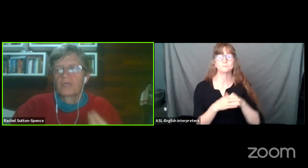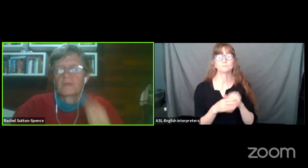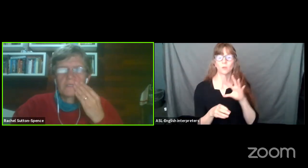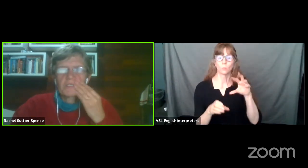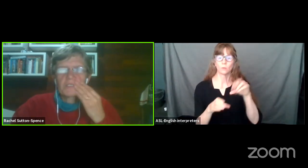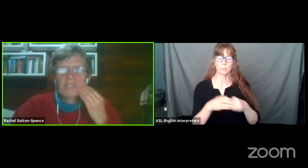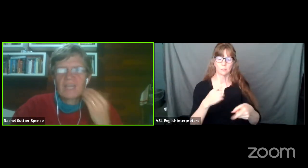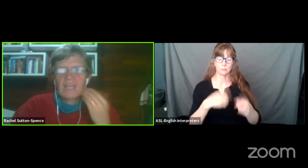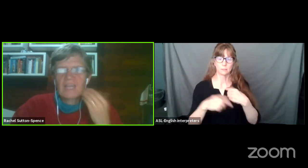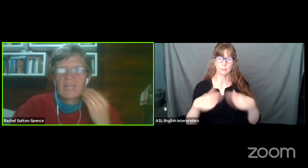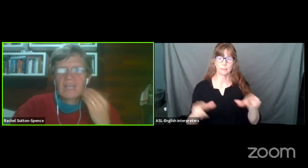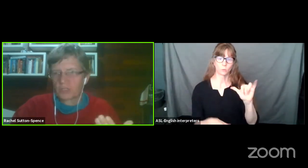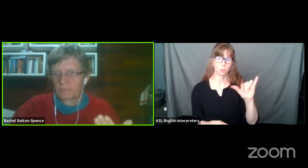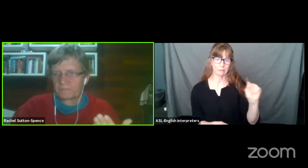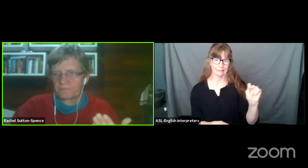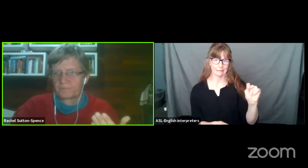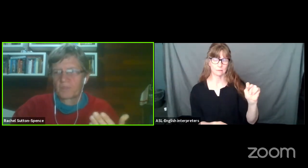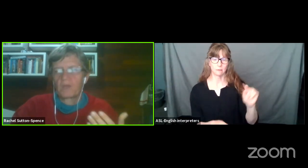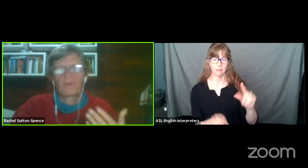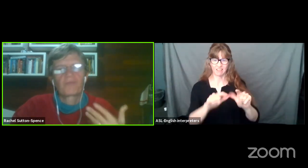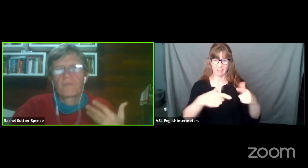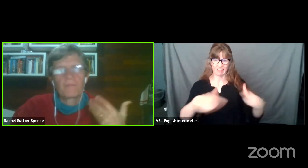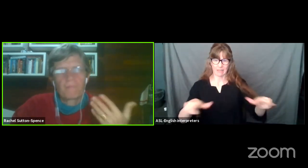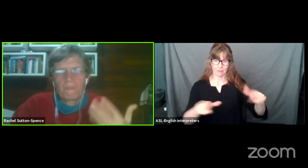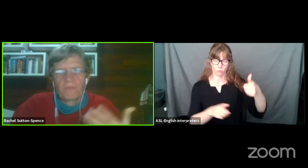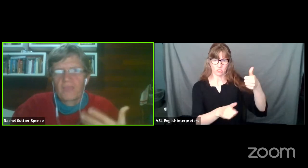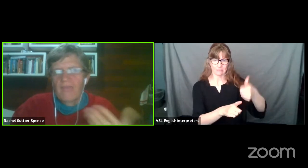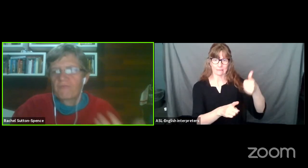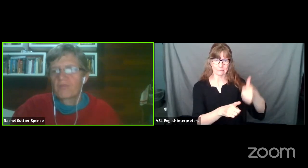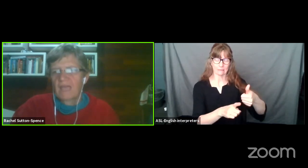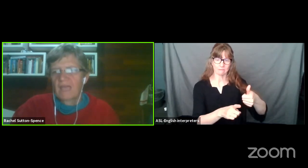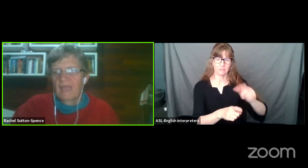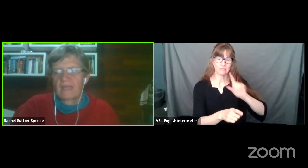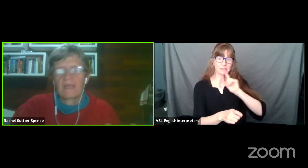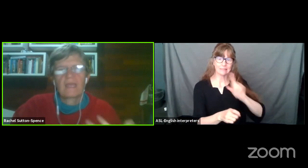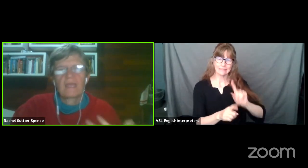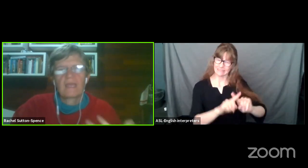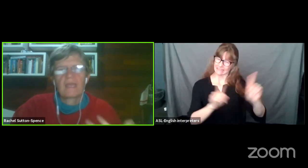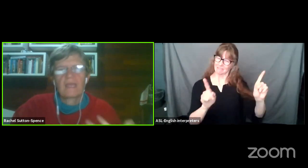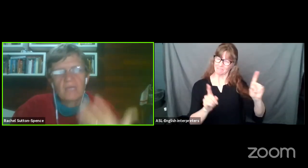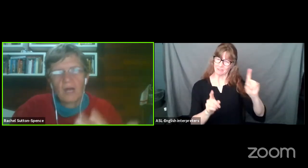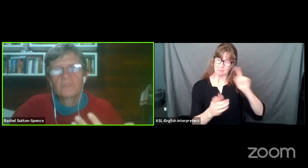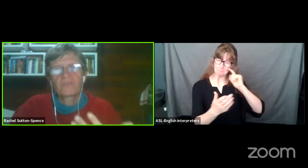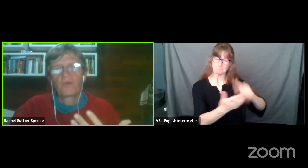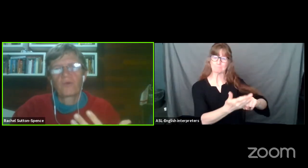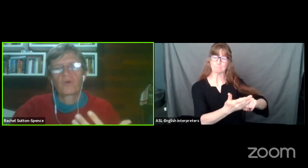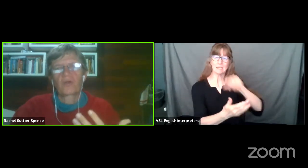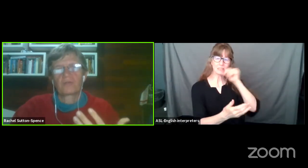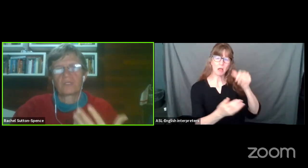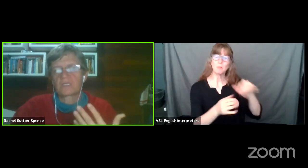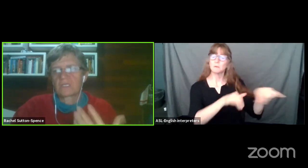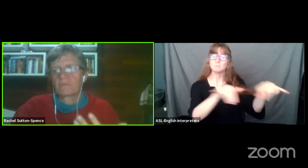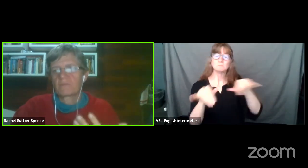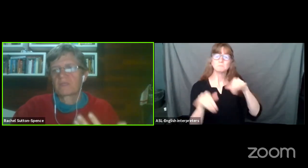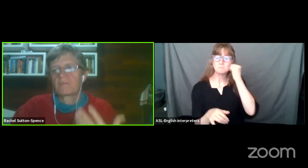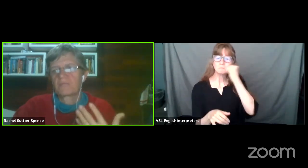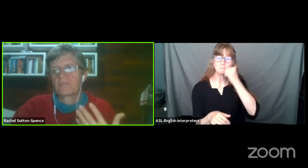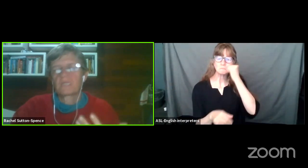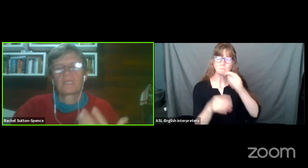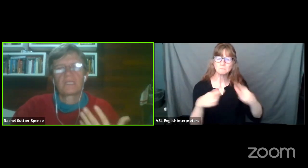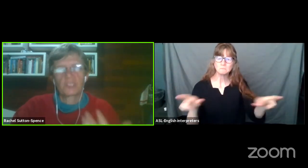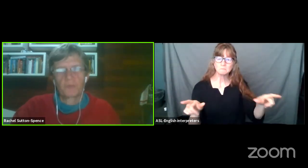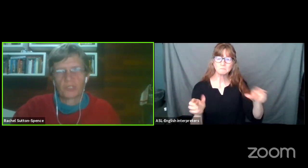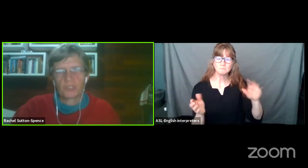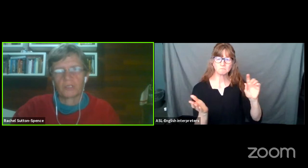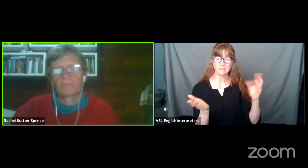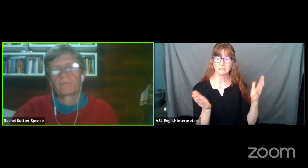language stands out from the everyday. It becomes foregrounded as something